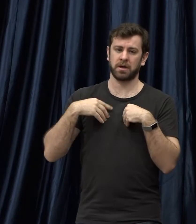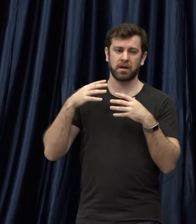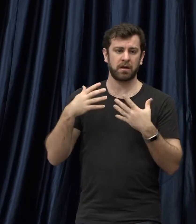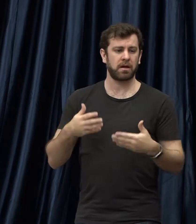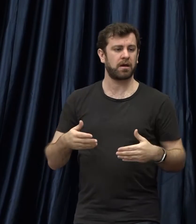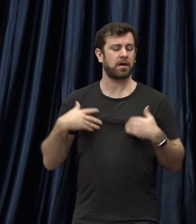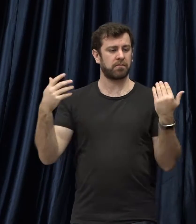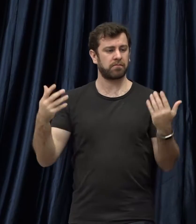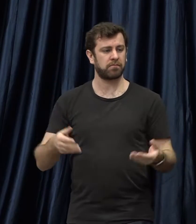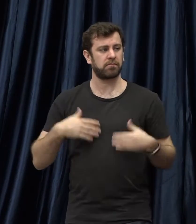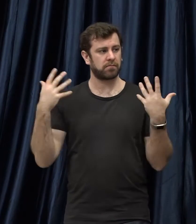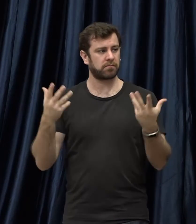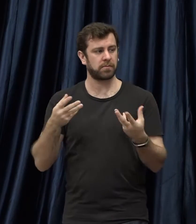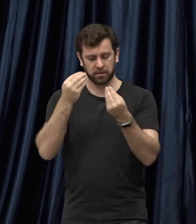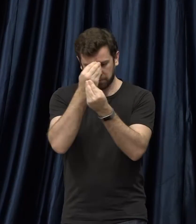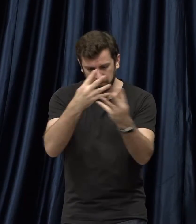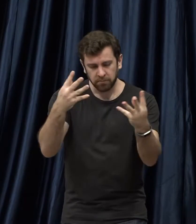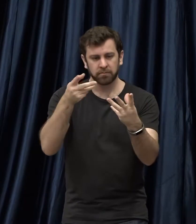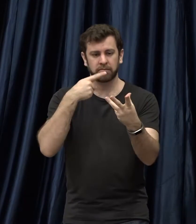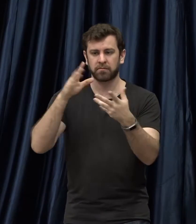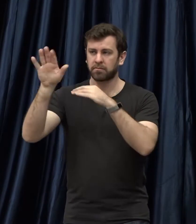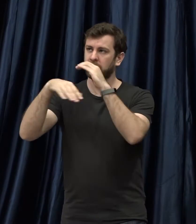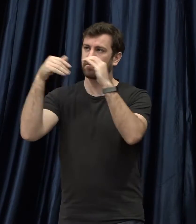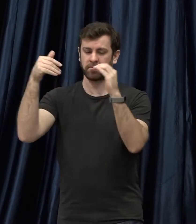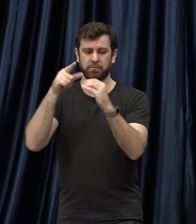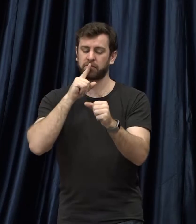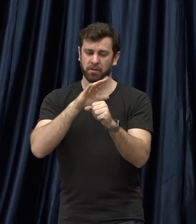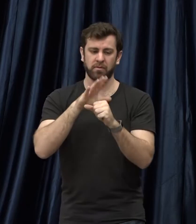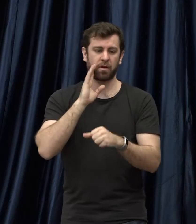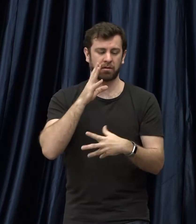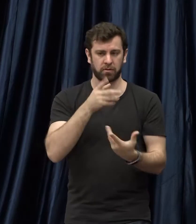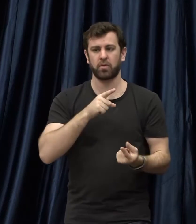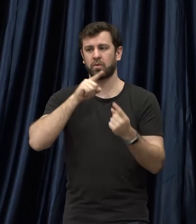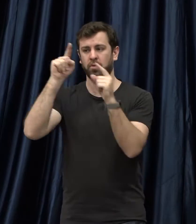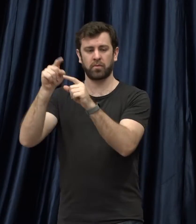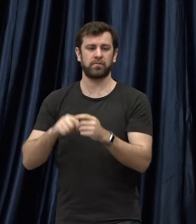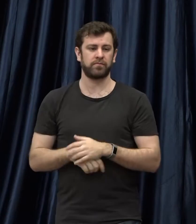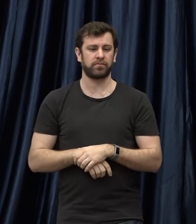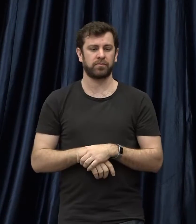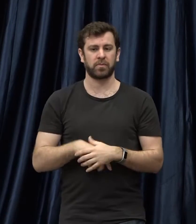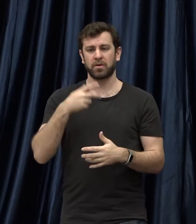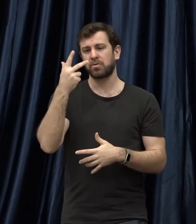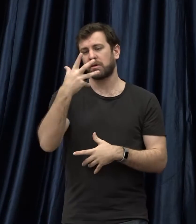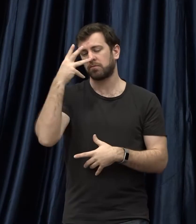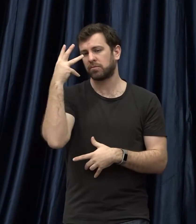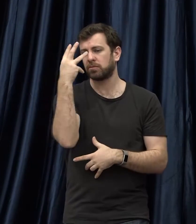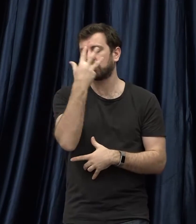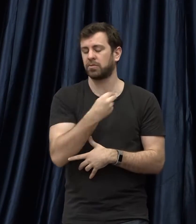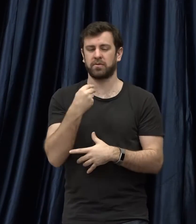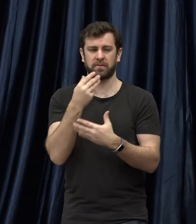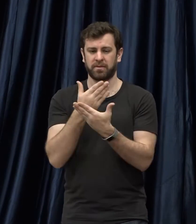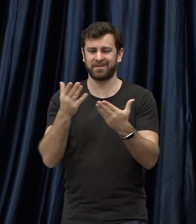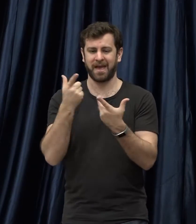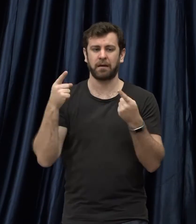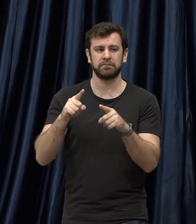paradise that you have been promised. And so 3 beautiful gems come out of this one